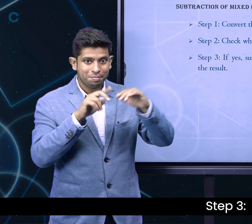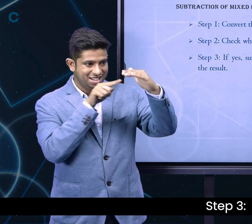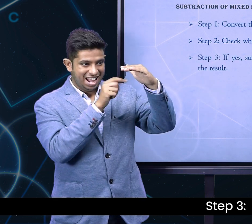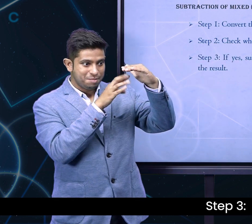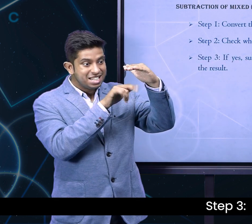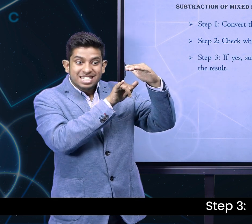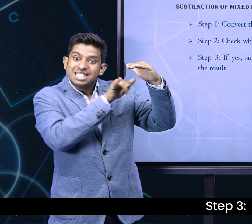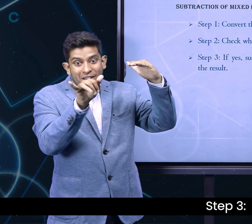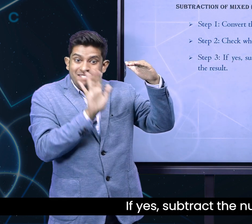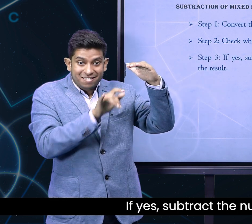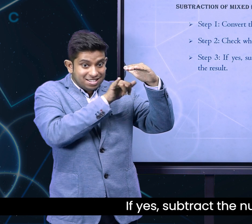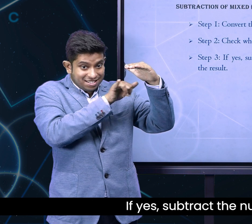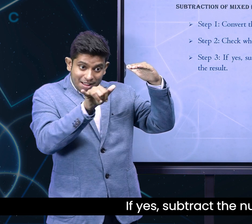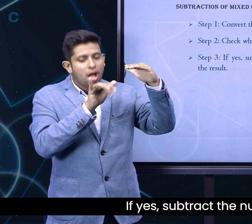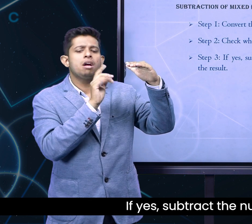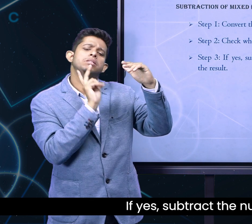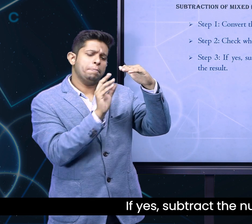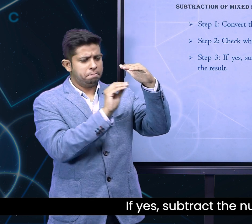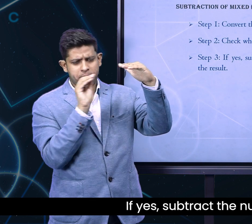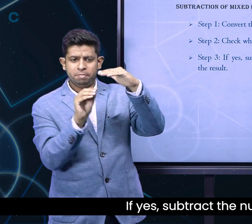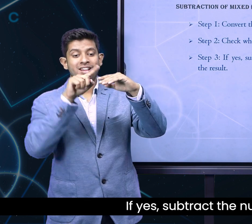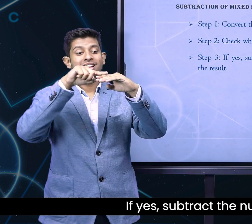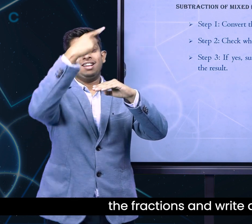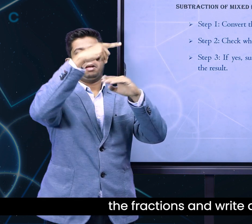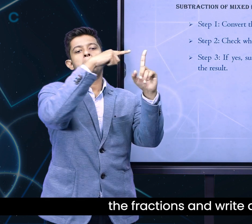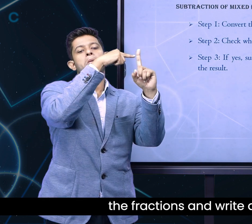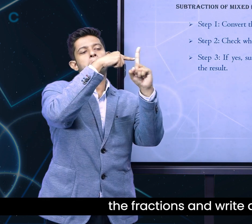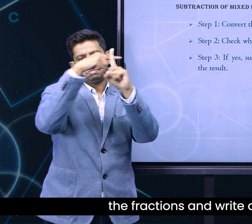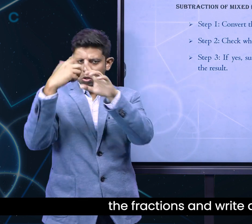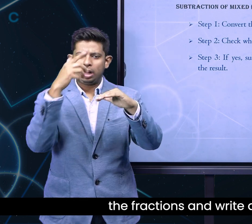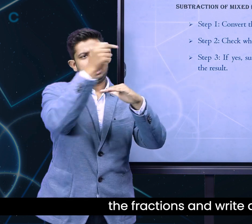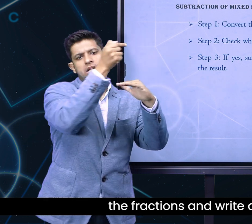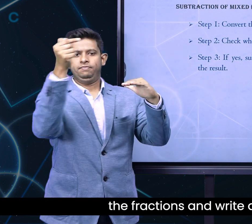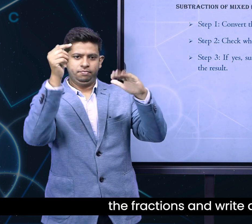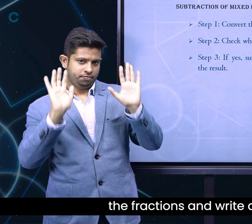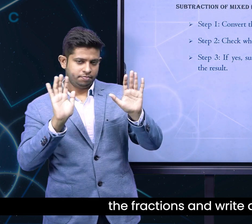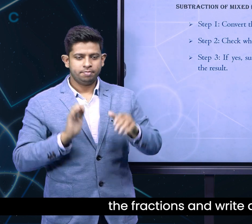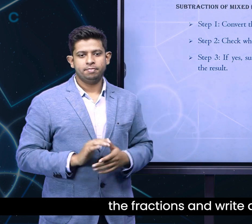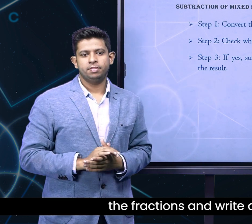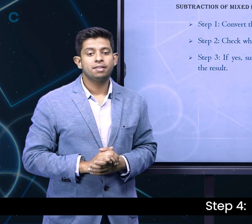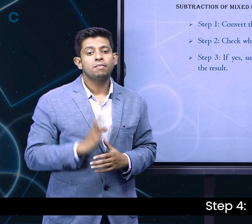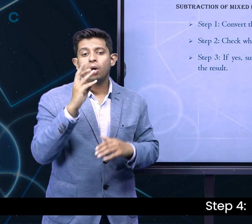Step 3. If yes, subtract the numerators of the fractions and write down the result. Step